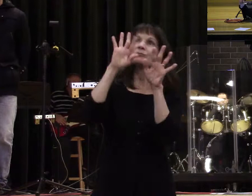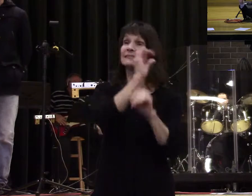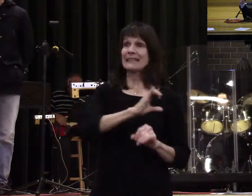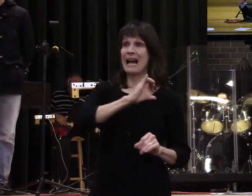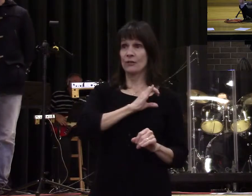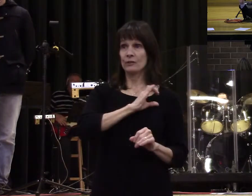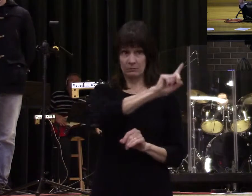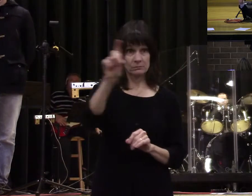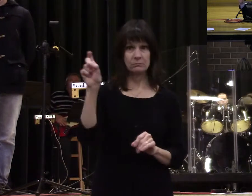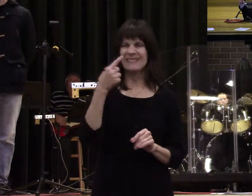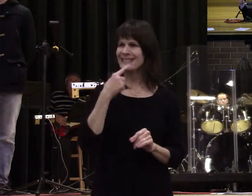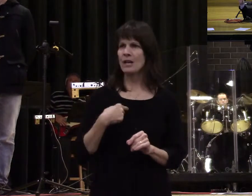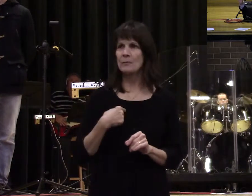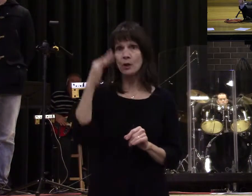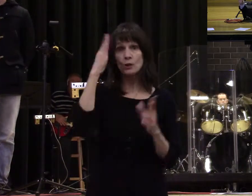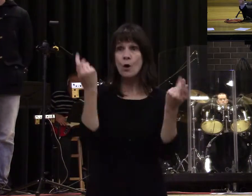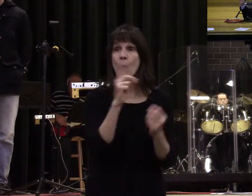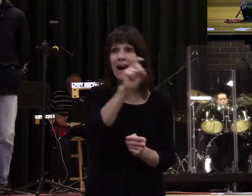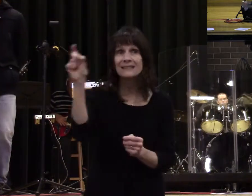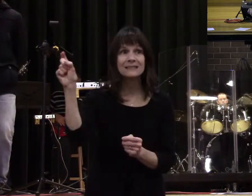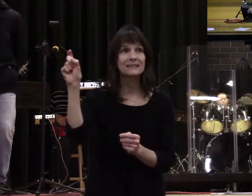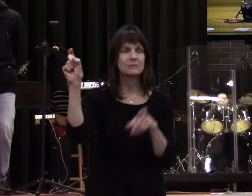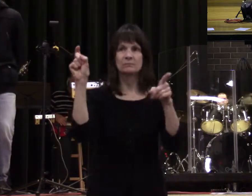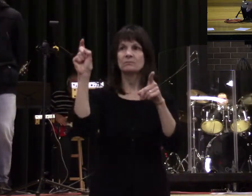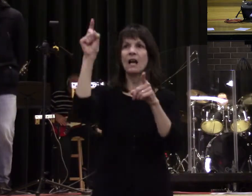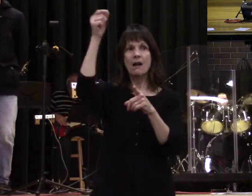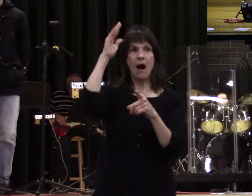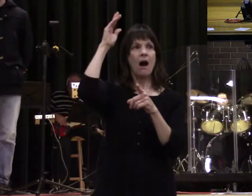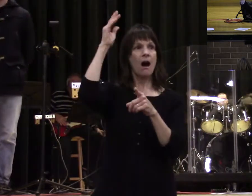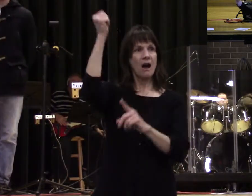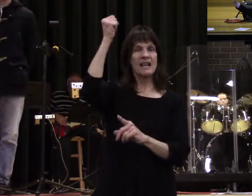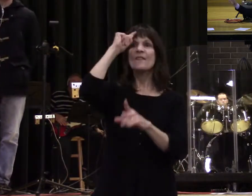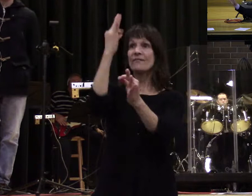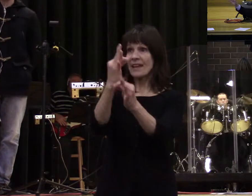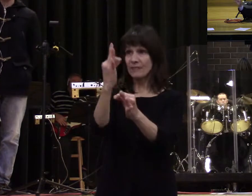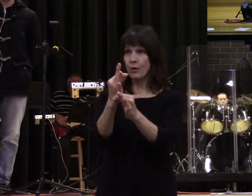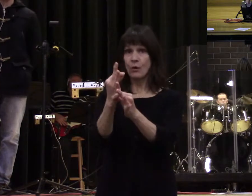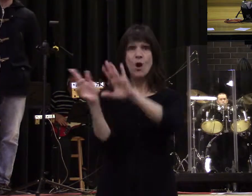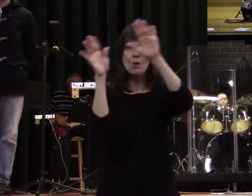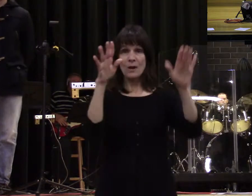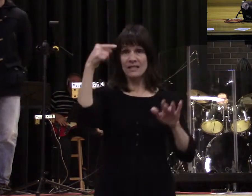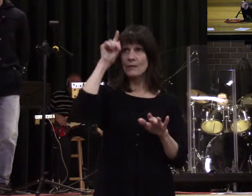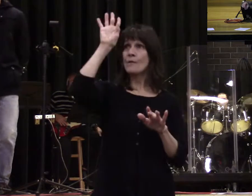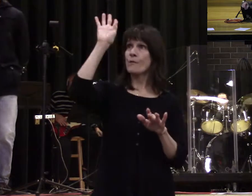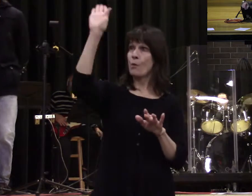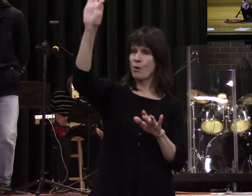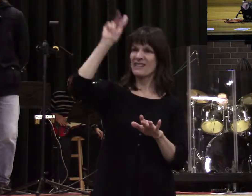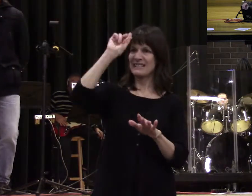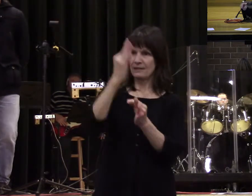What do you know about God? Tell me. Help me out here. He's faithful. Amen. Praise him for his faithfulness. What else you know about